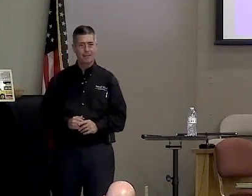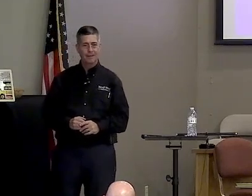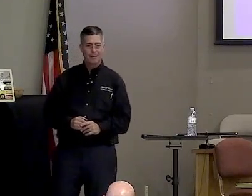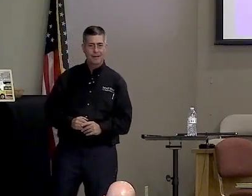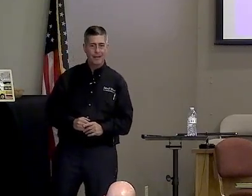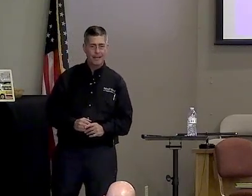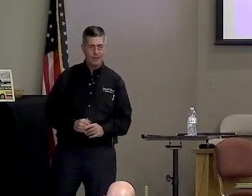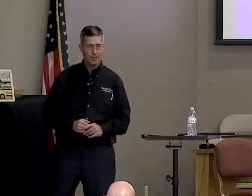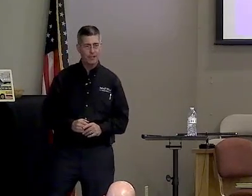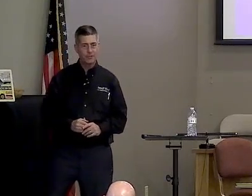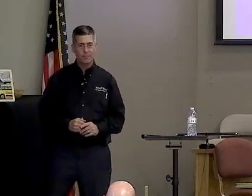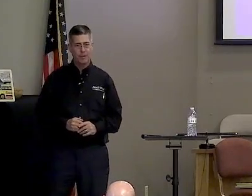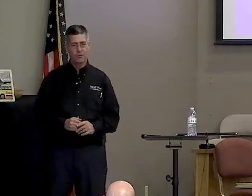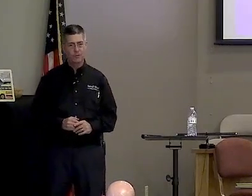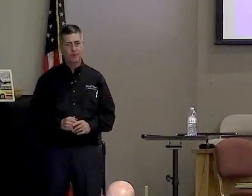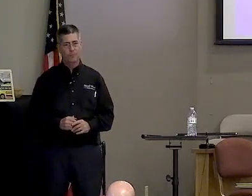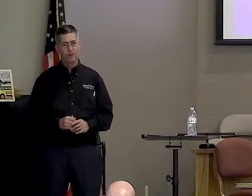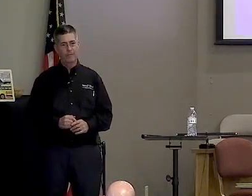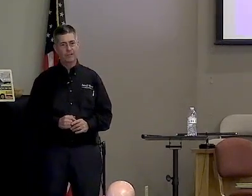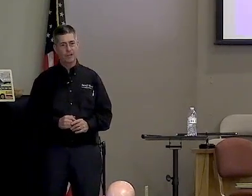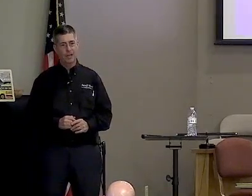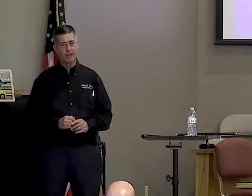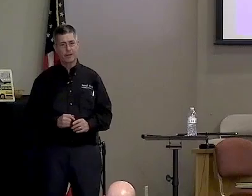in a sense. I mean, you've invested a lot there.